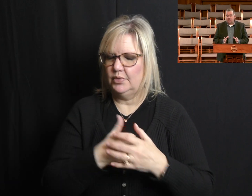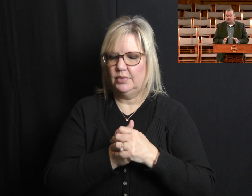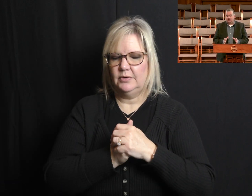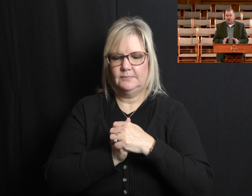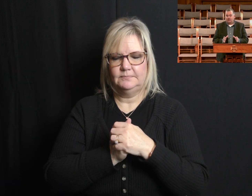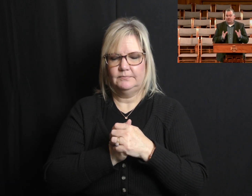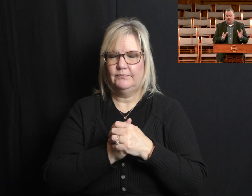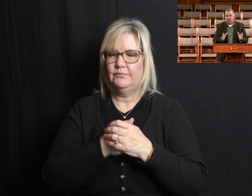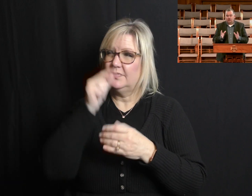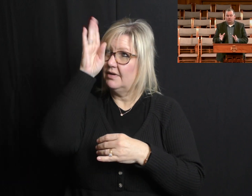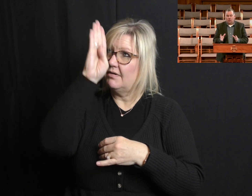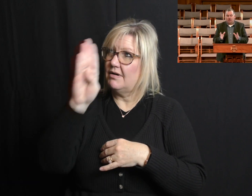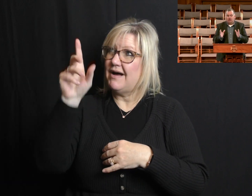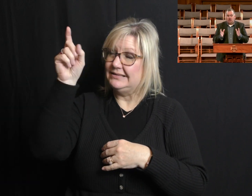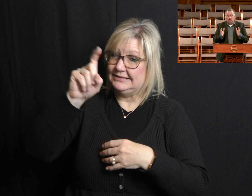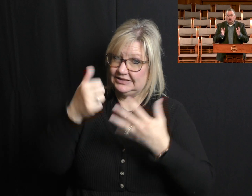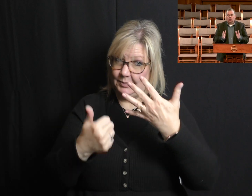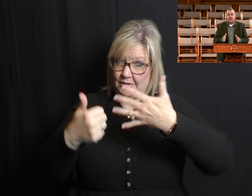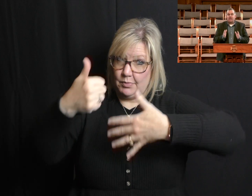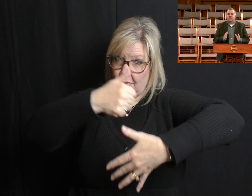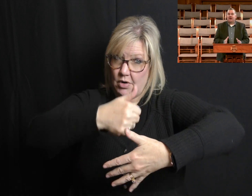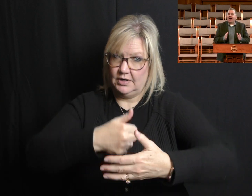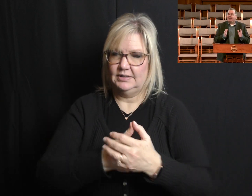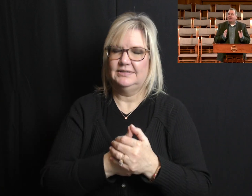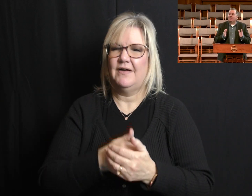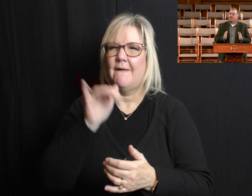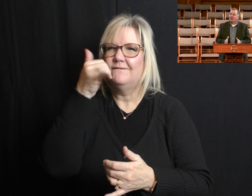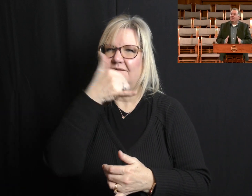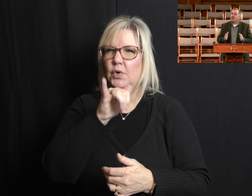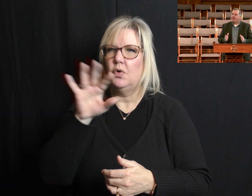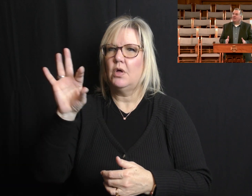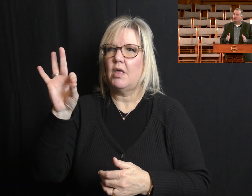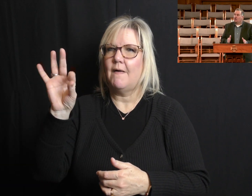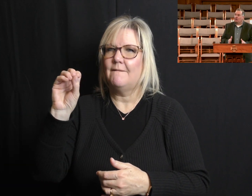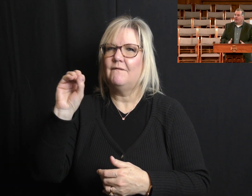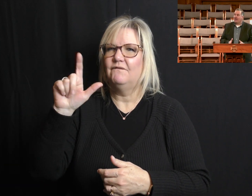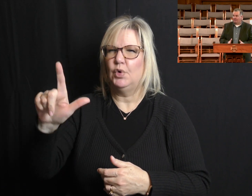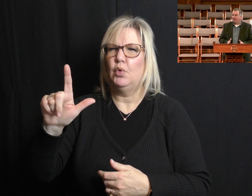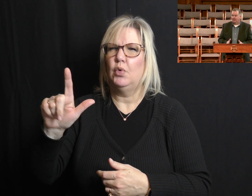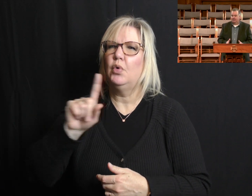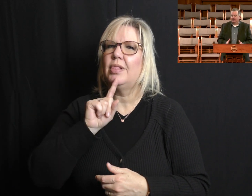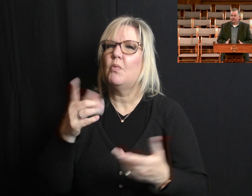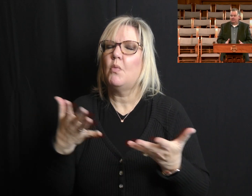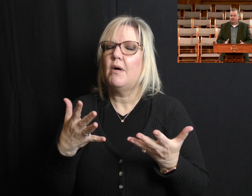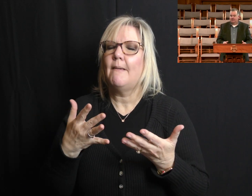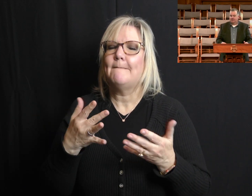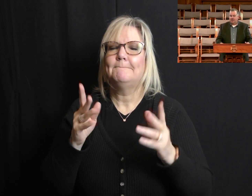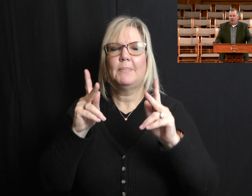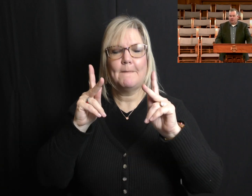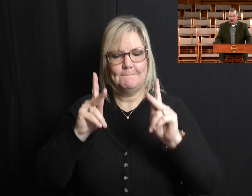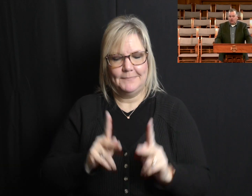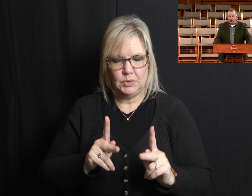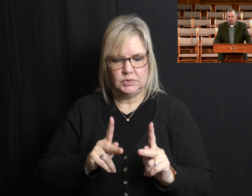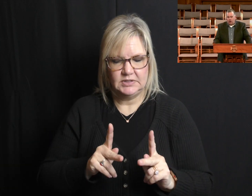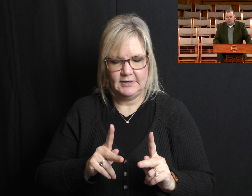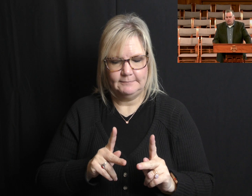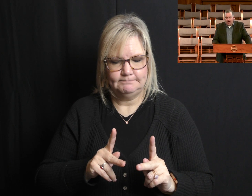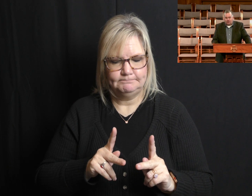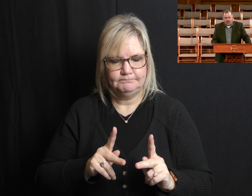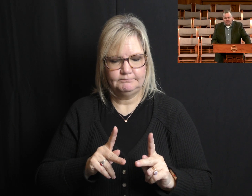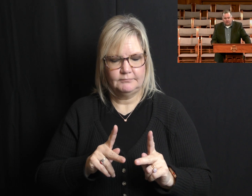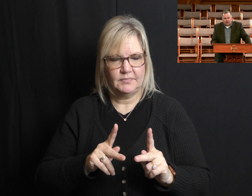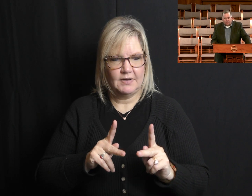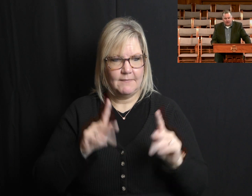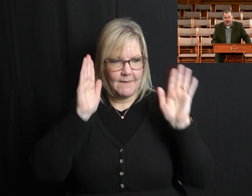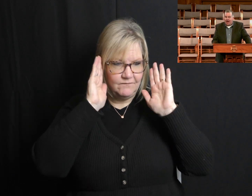In Scripture, a fool is one who leaves God out of the center of his or her life. A fool is one who